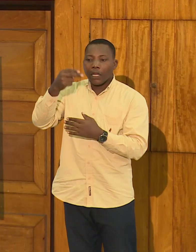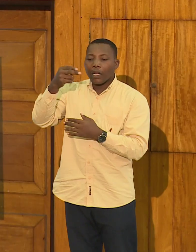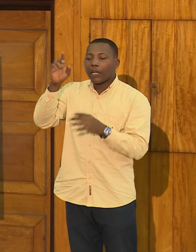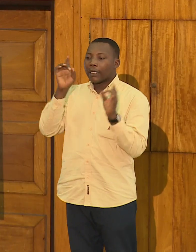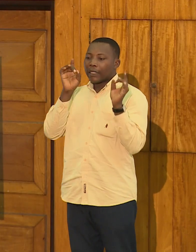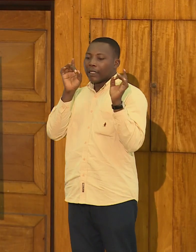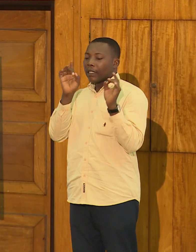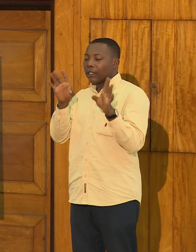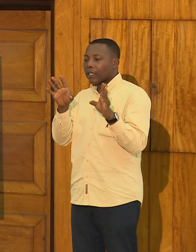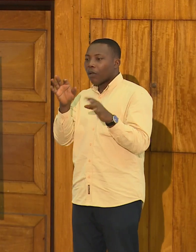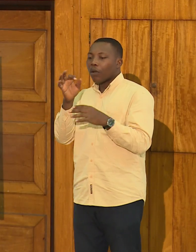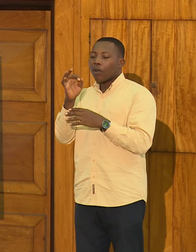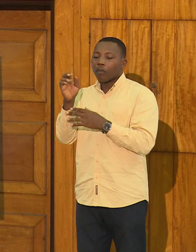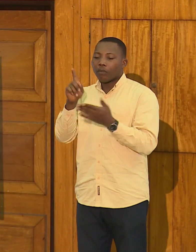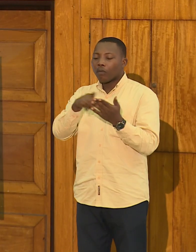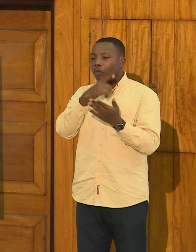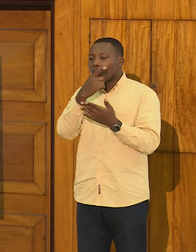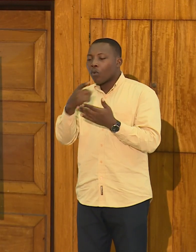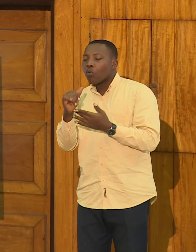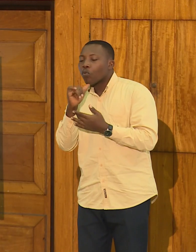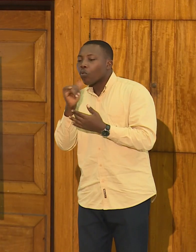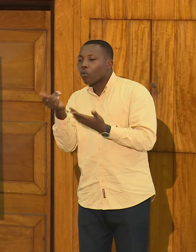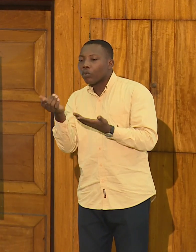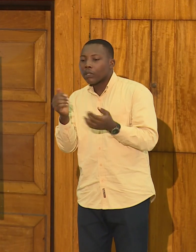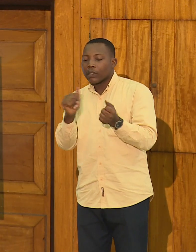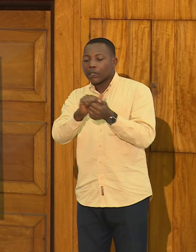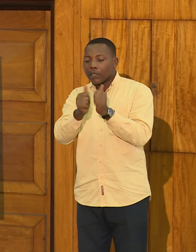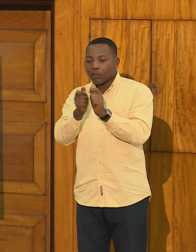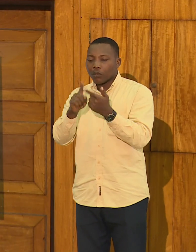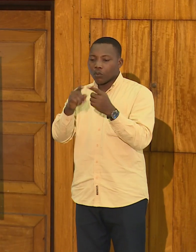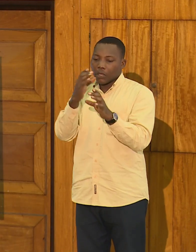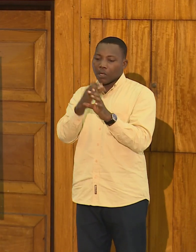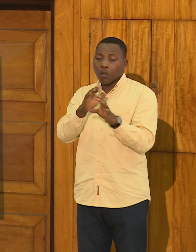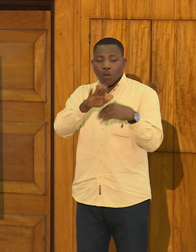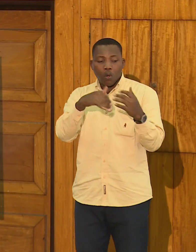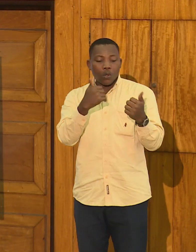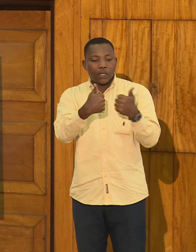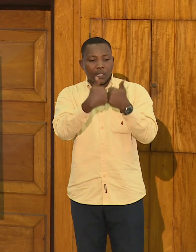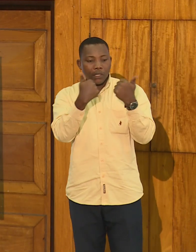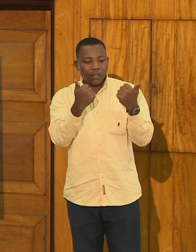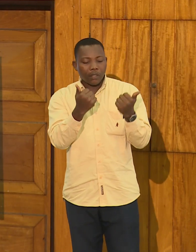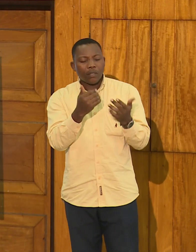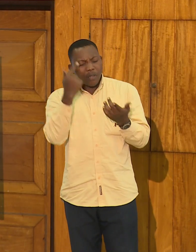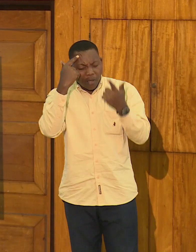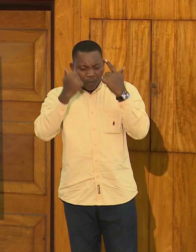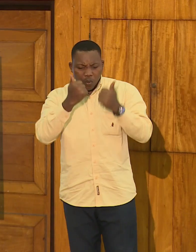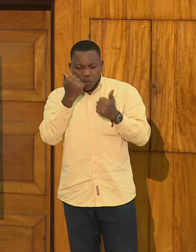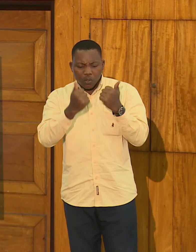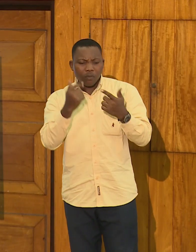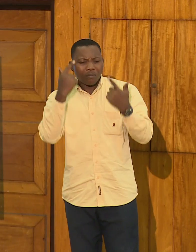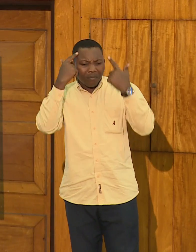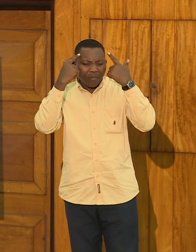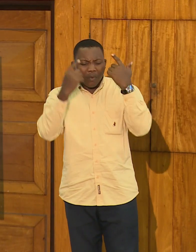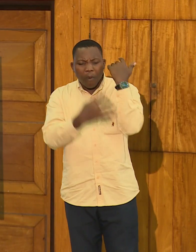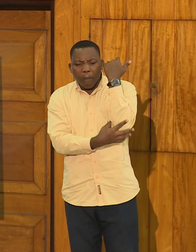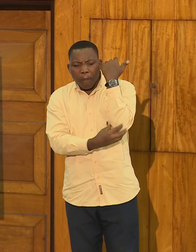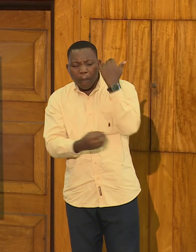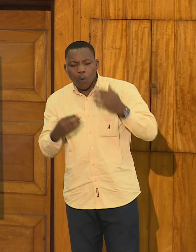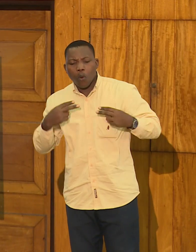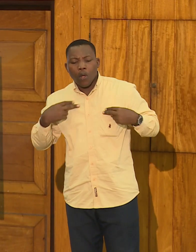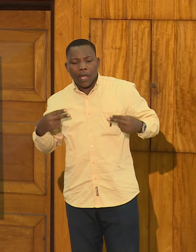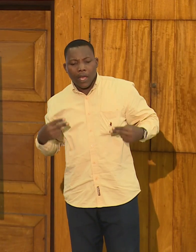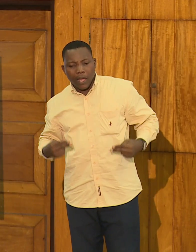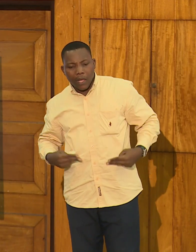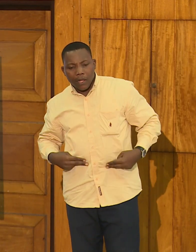and low return rates to care. These challenges contributed to poor health outcomes, increased morbidity and